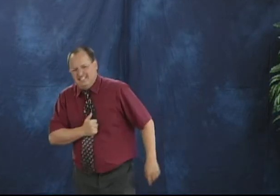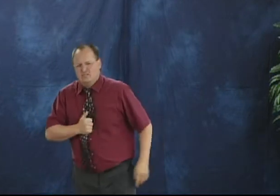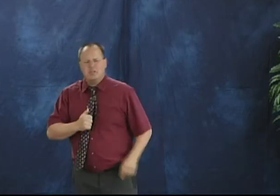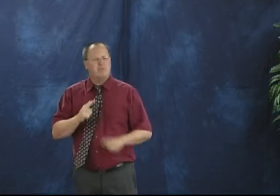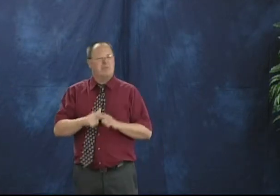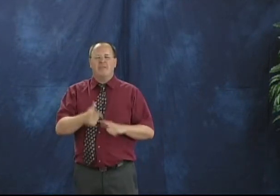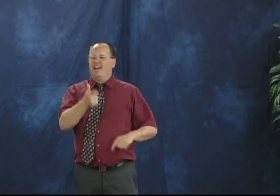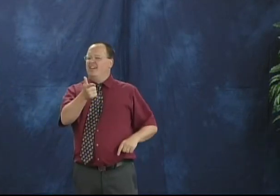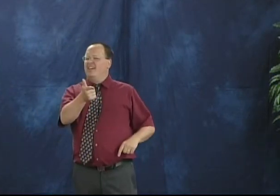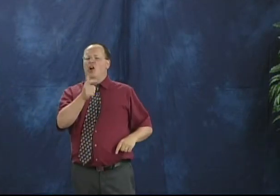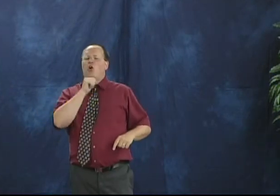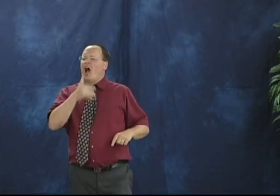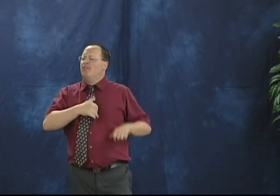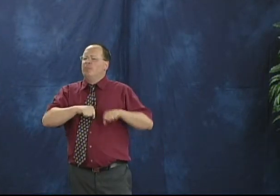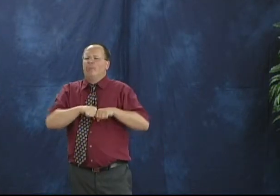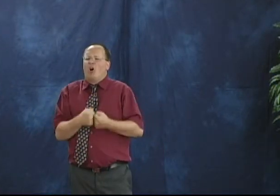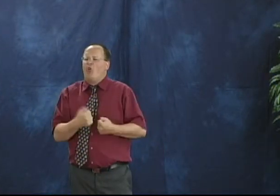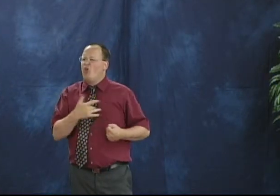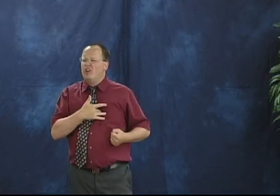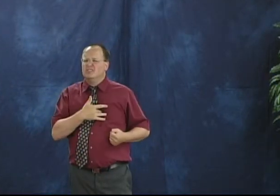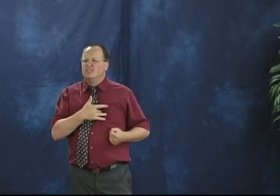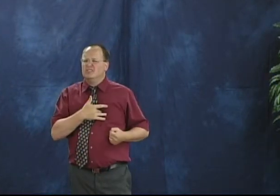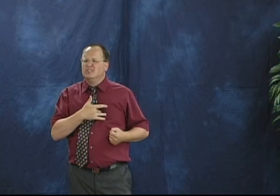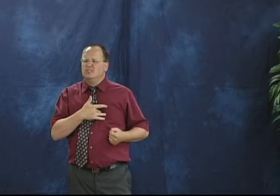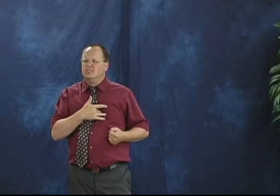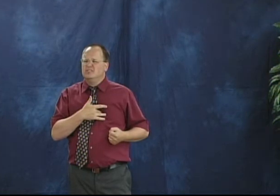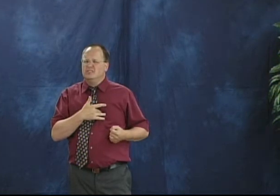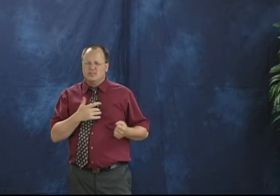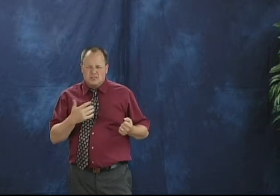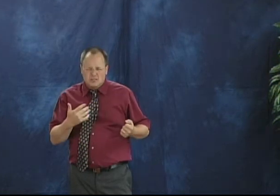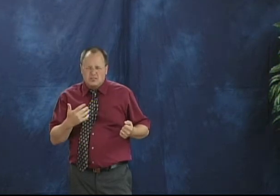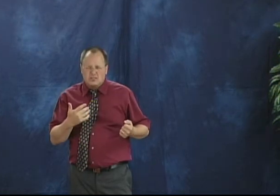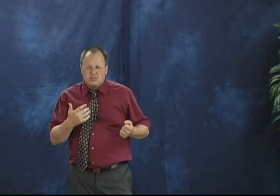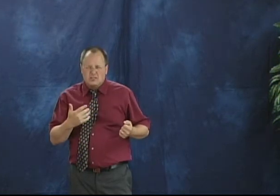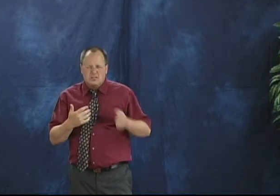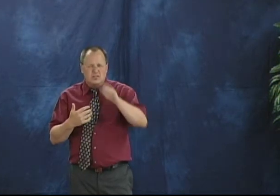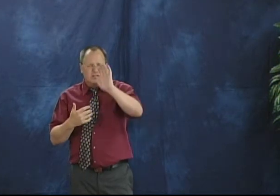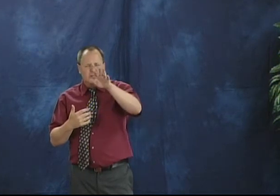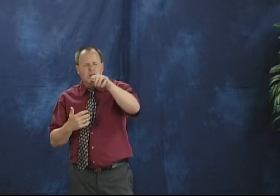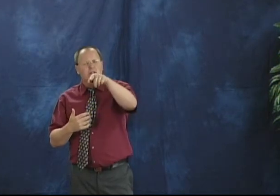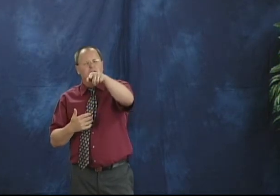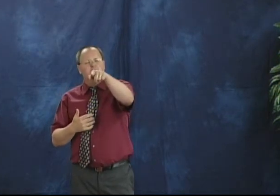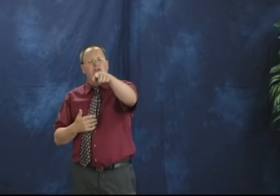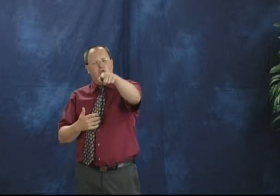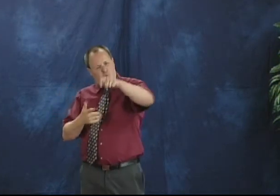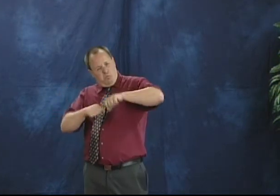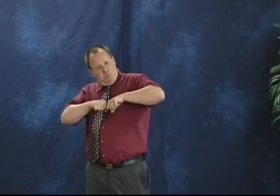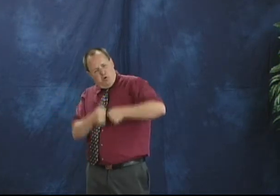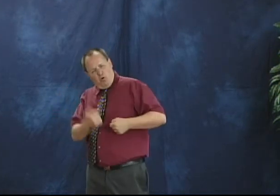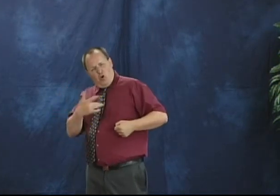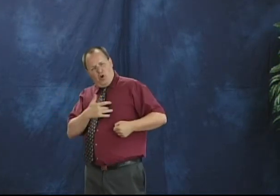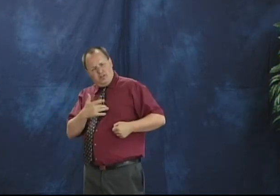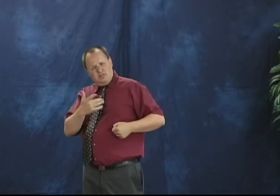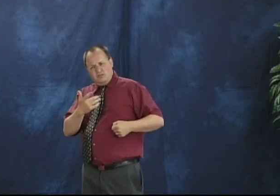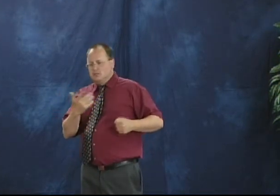We know that people who are caught in sin might immediately, instinctively apologize without truly